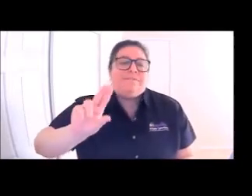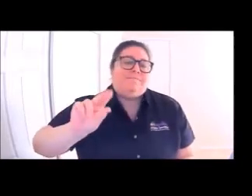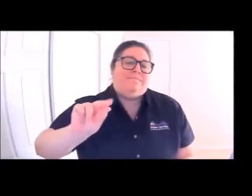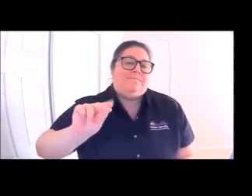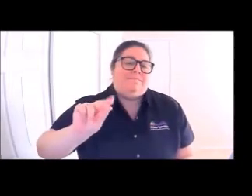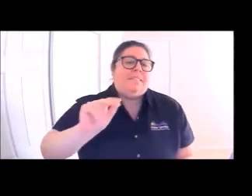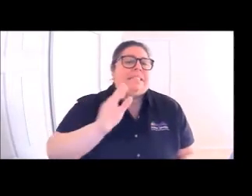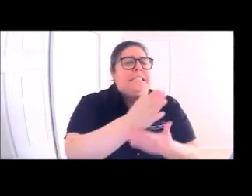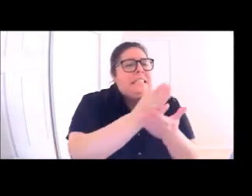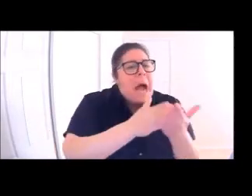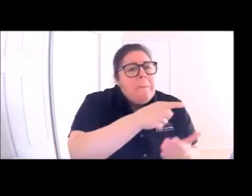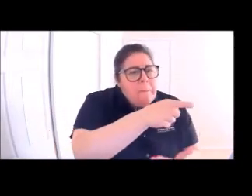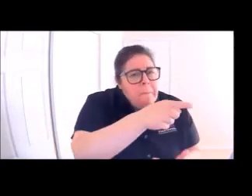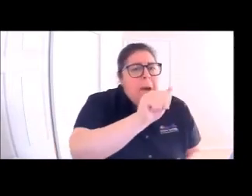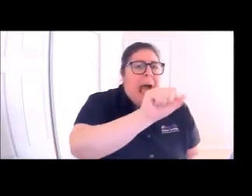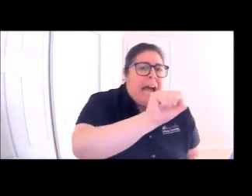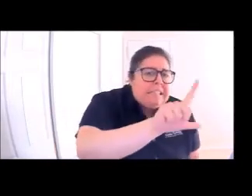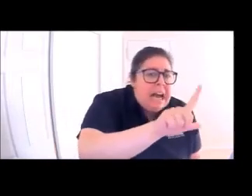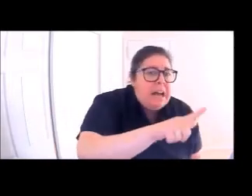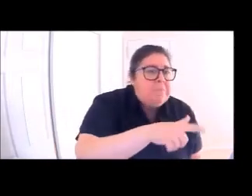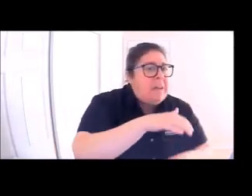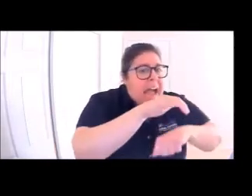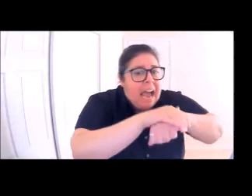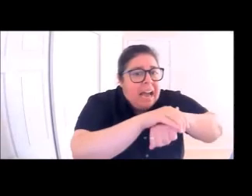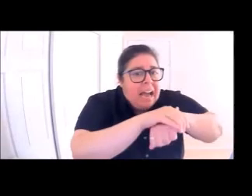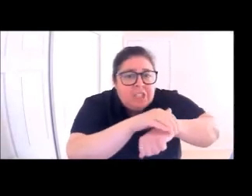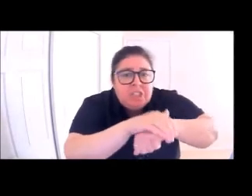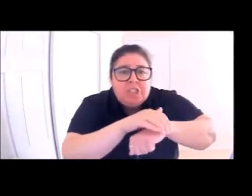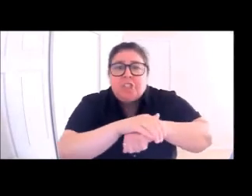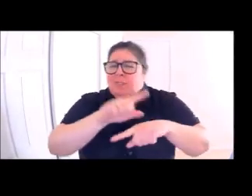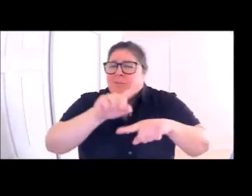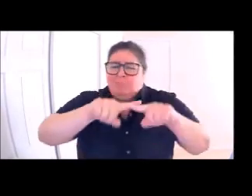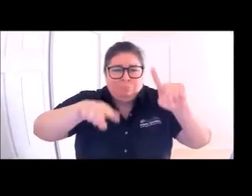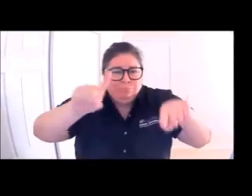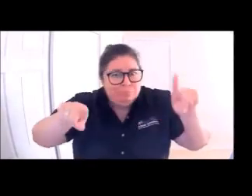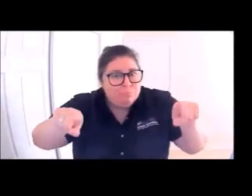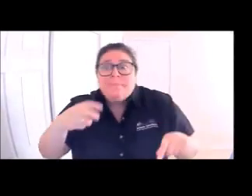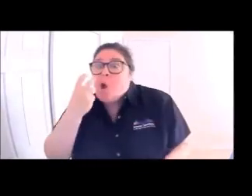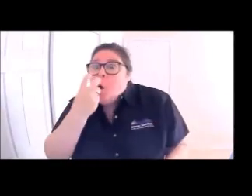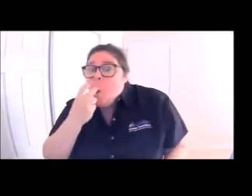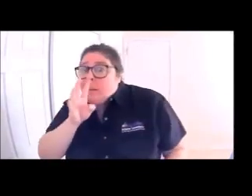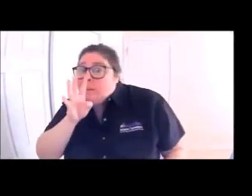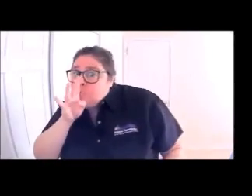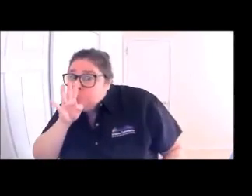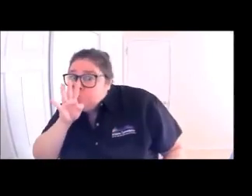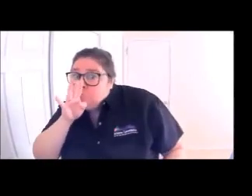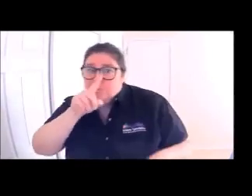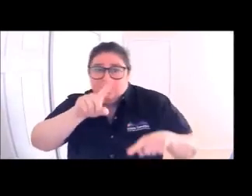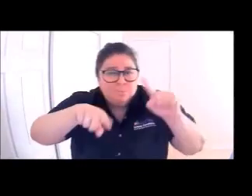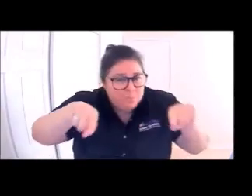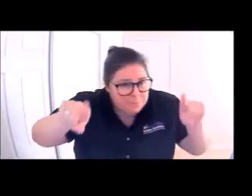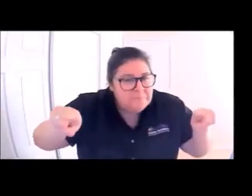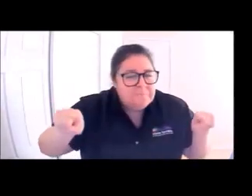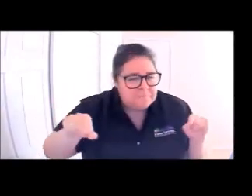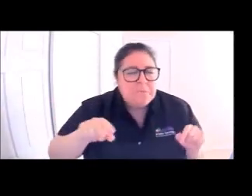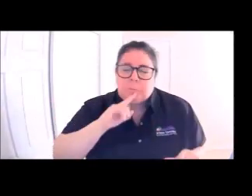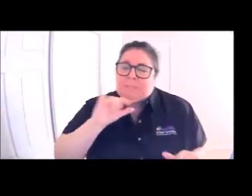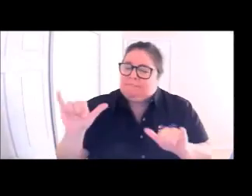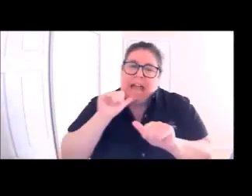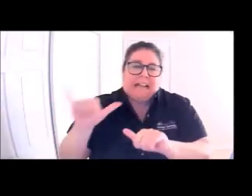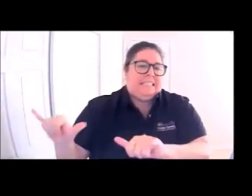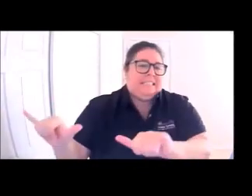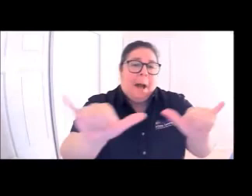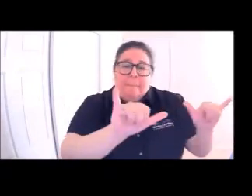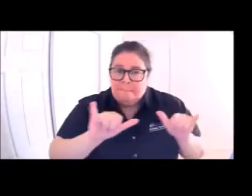Deaf people all communicate the same? Nope. Some deaf people use ASL, some use English, and some